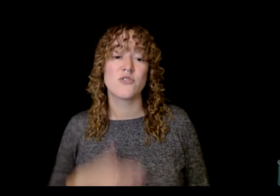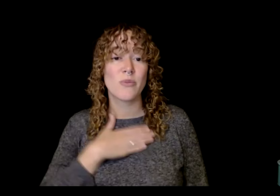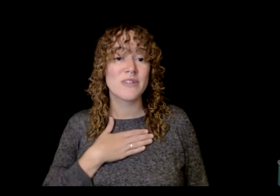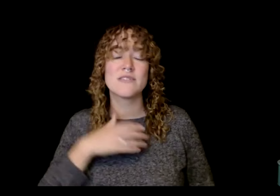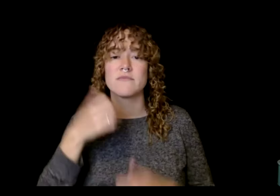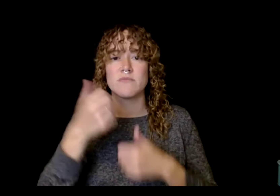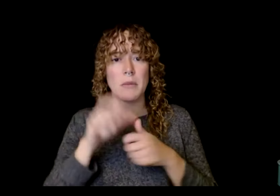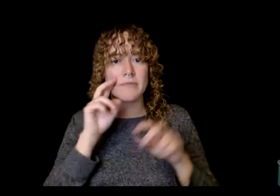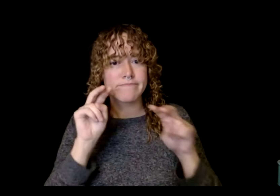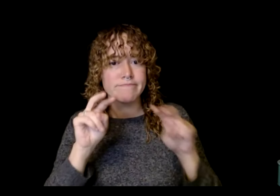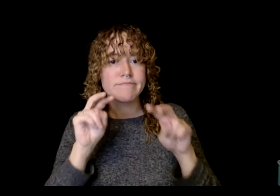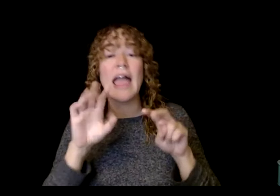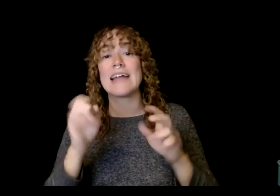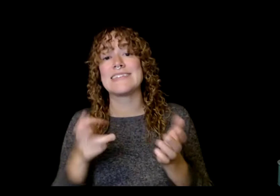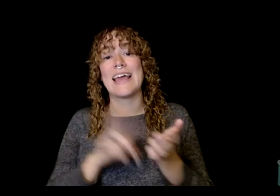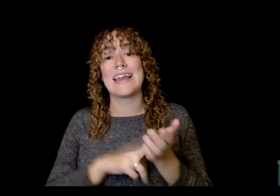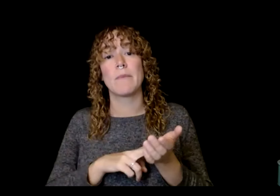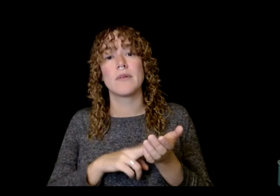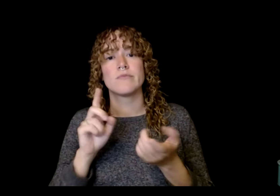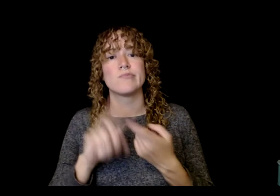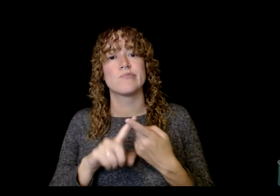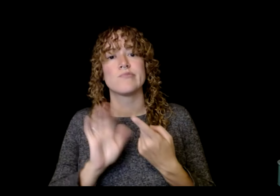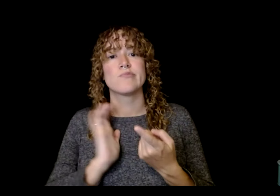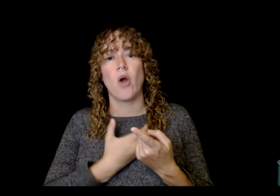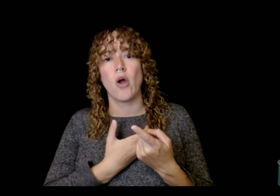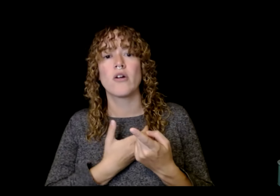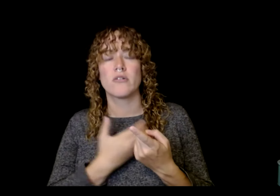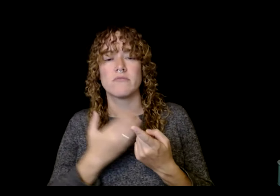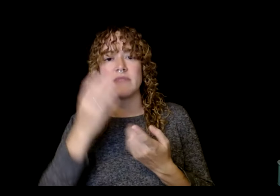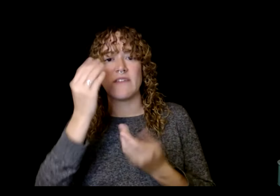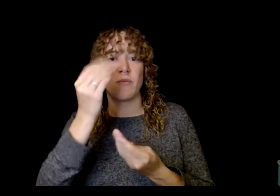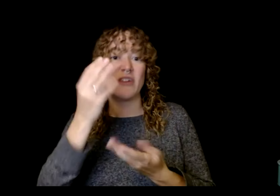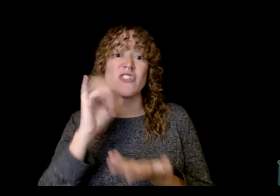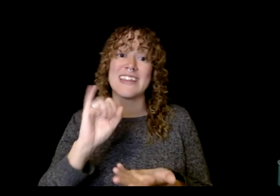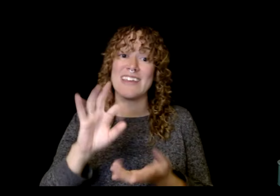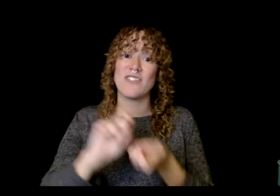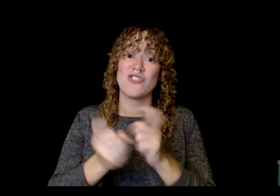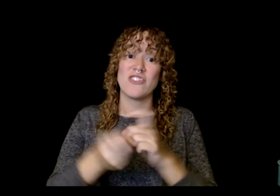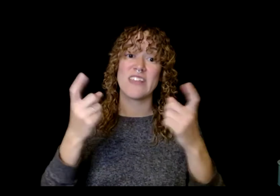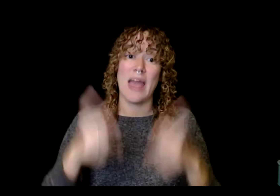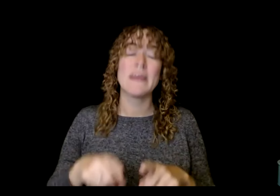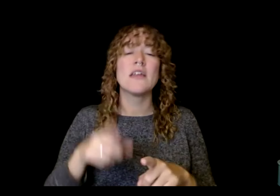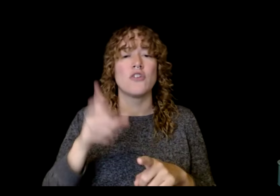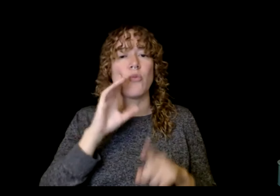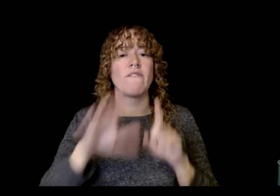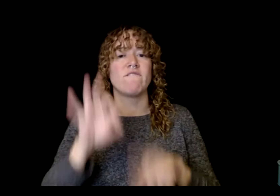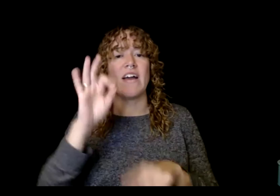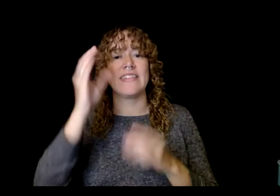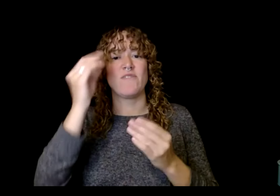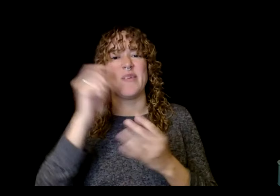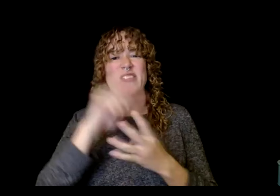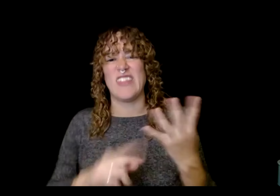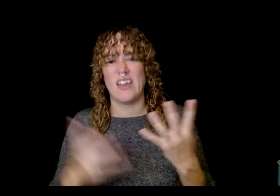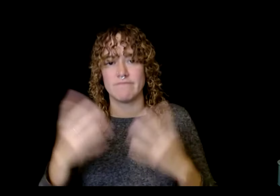subscribe to those existing channels of communications, because if there were to be changes, that is where you will be